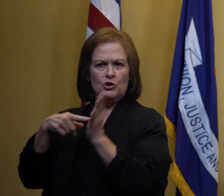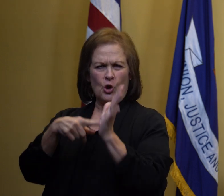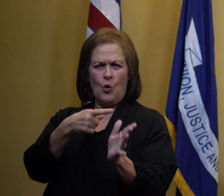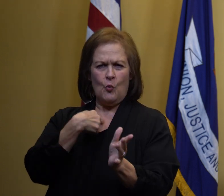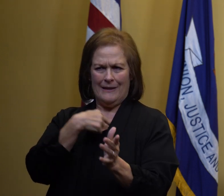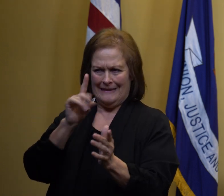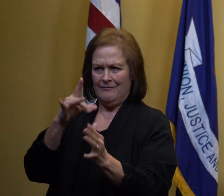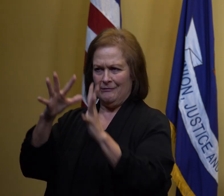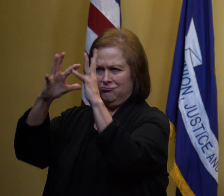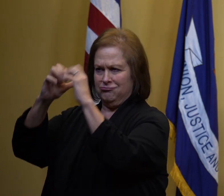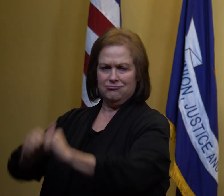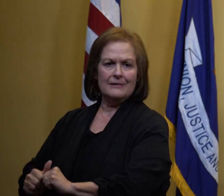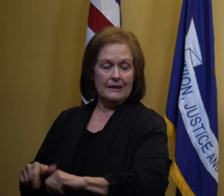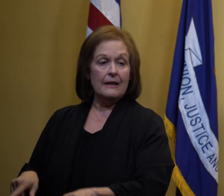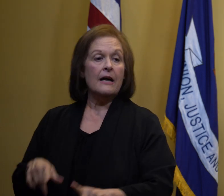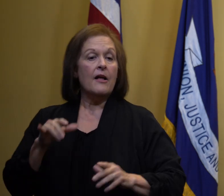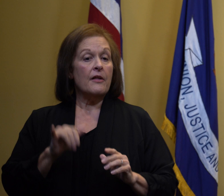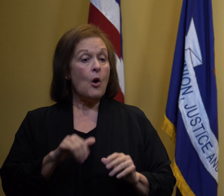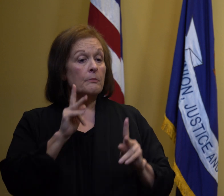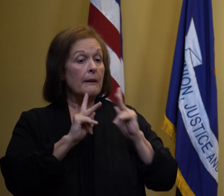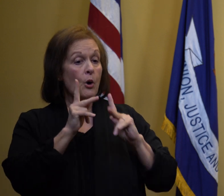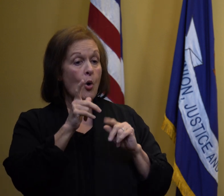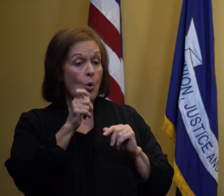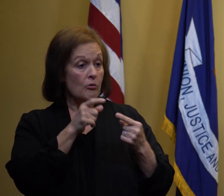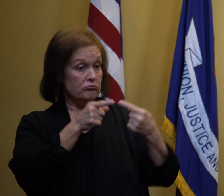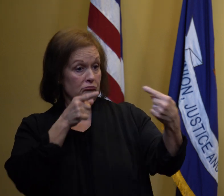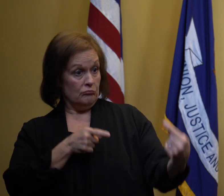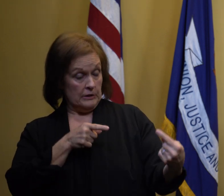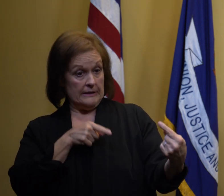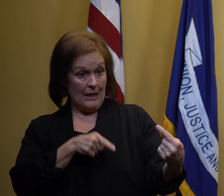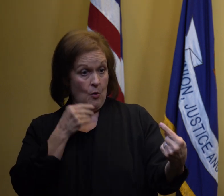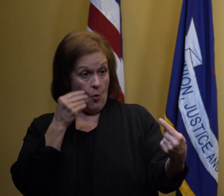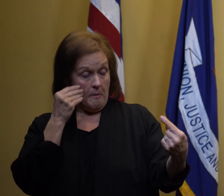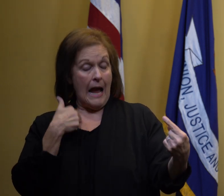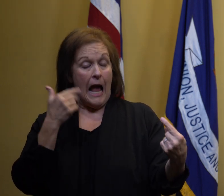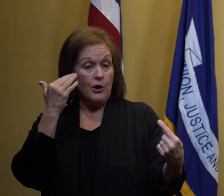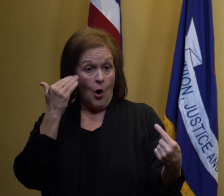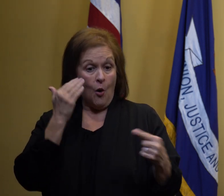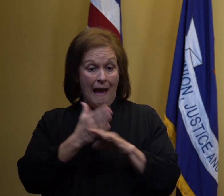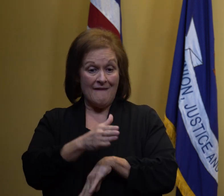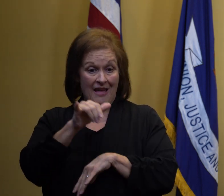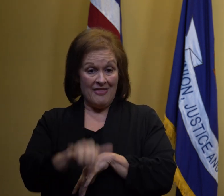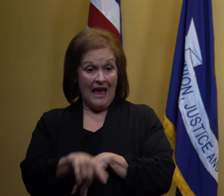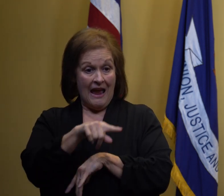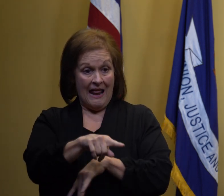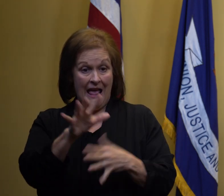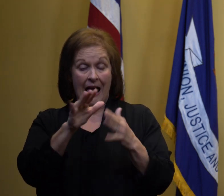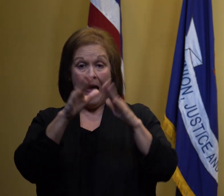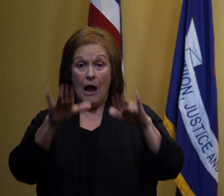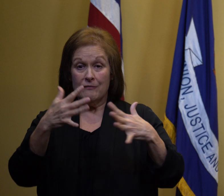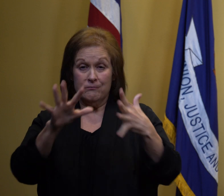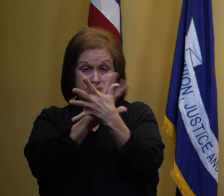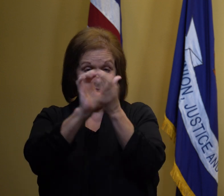to say, the residents who lived adjacent, they were home, and I know immediately after the house was demolished,